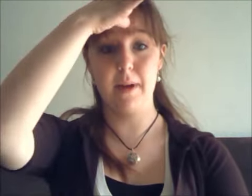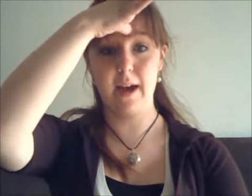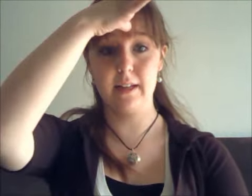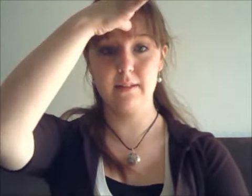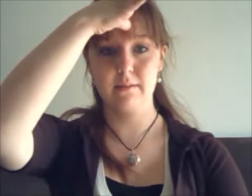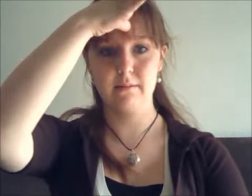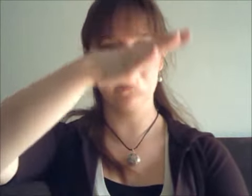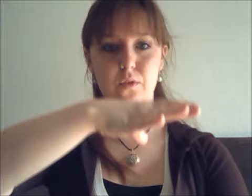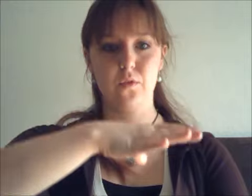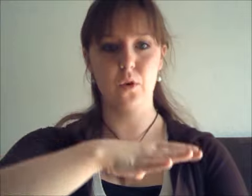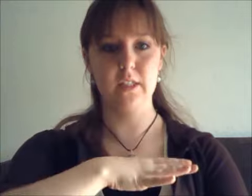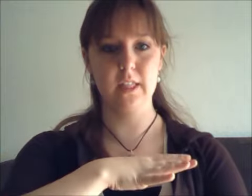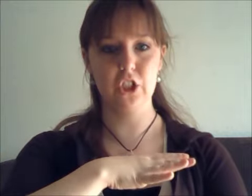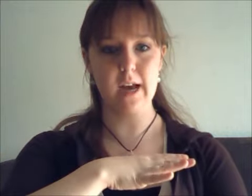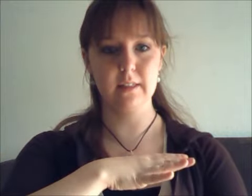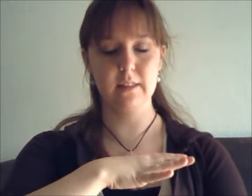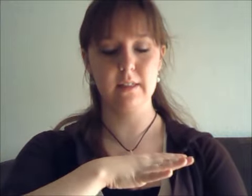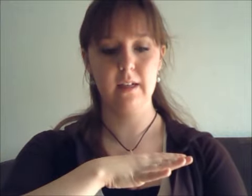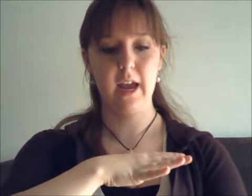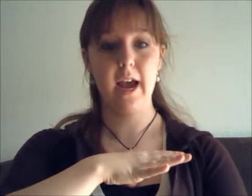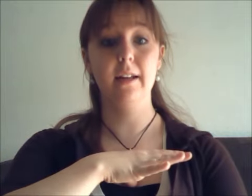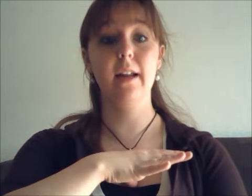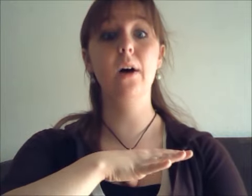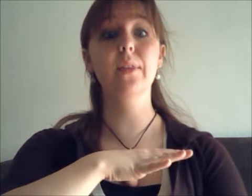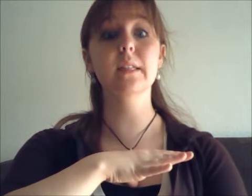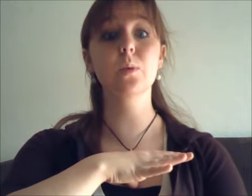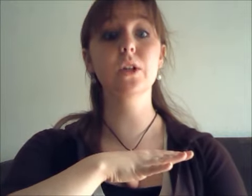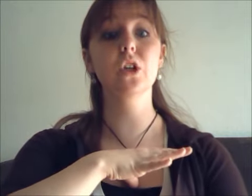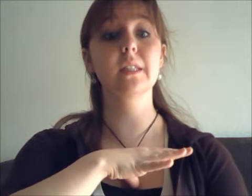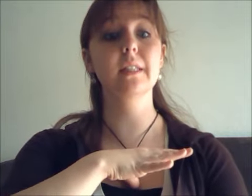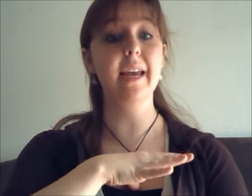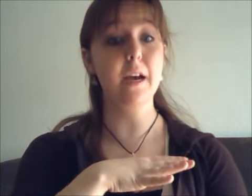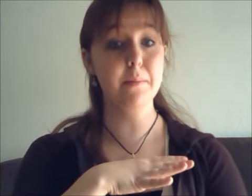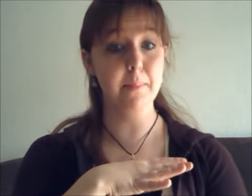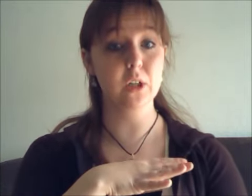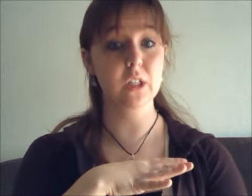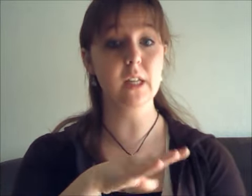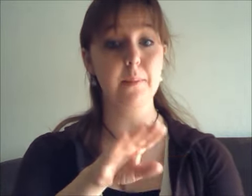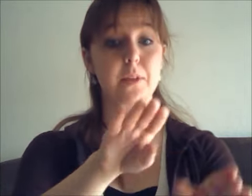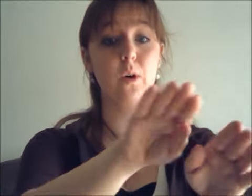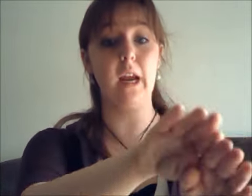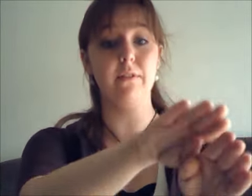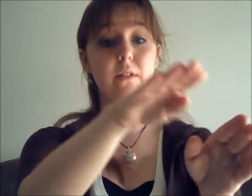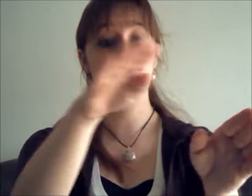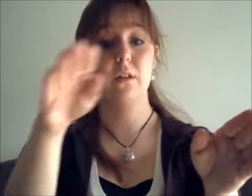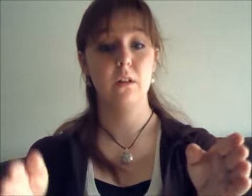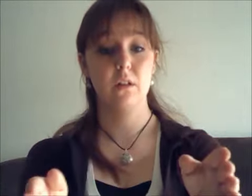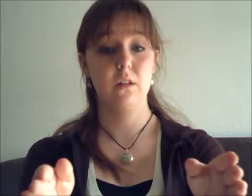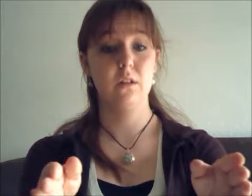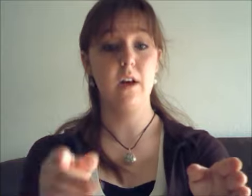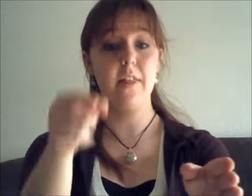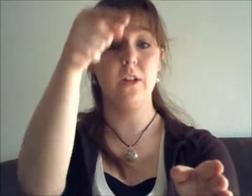man comes from forward to the chest. And now this is where you're going to set him up. You're going to set up the grave. And then you're going to